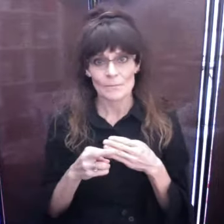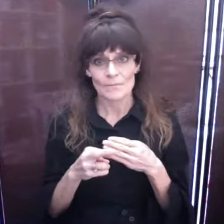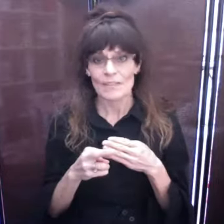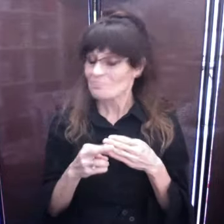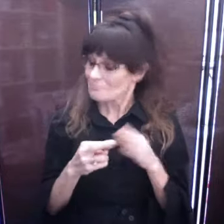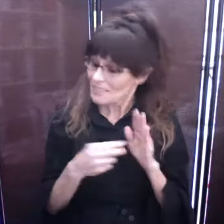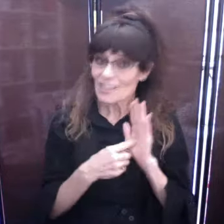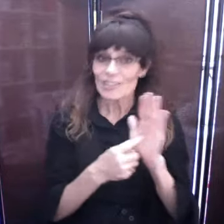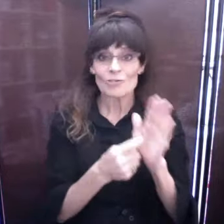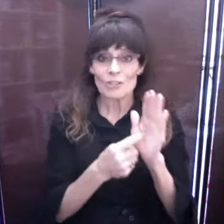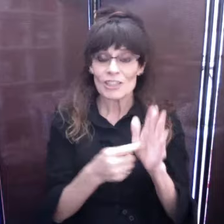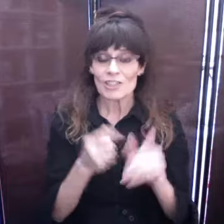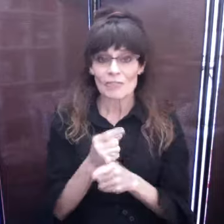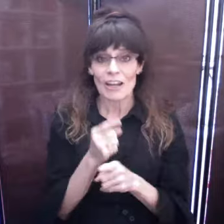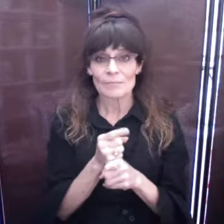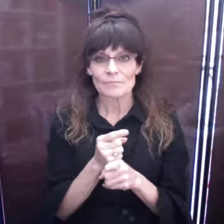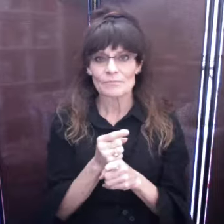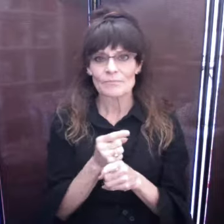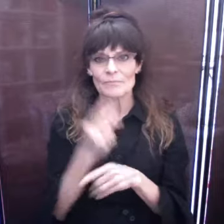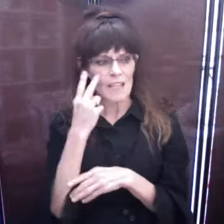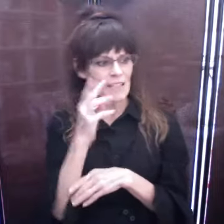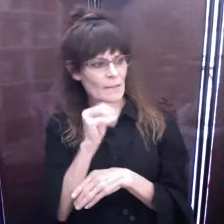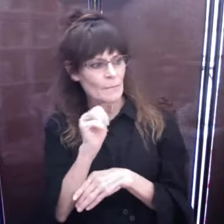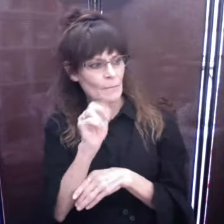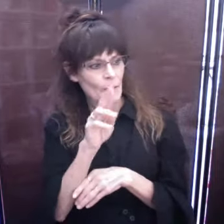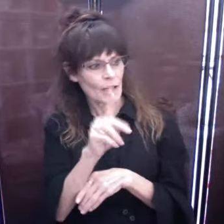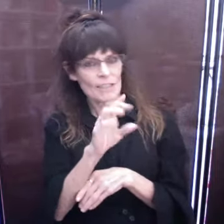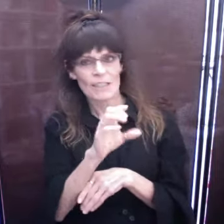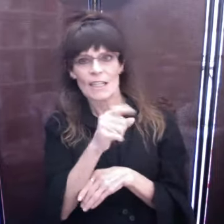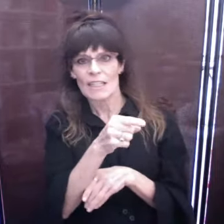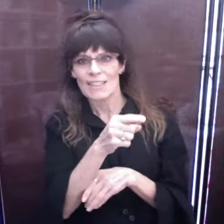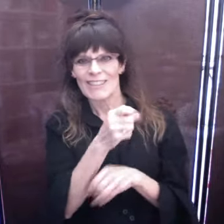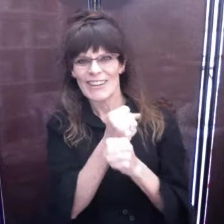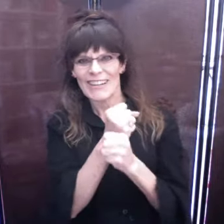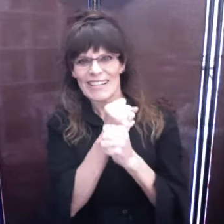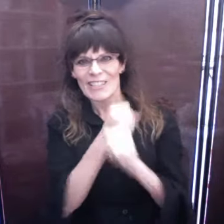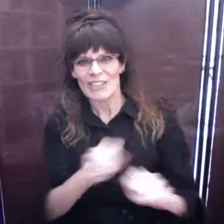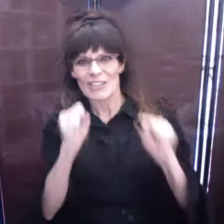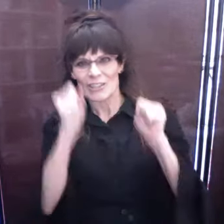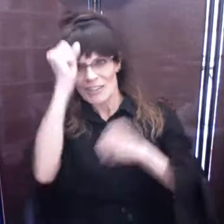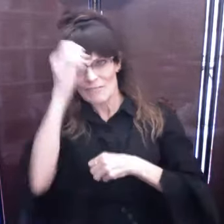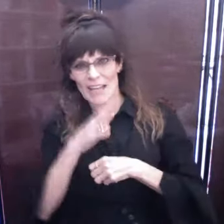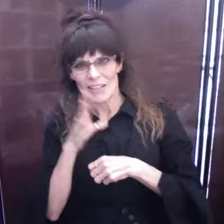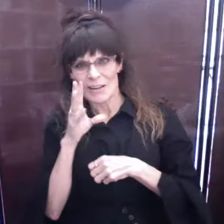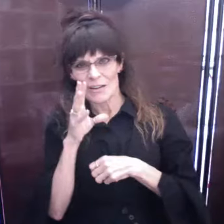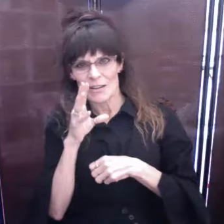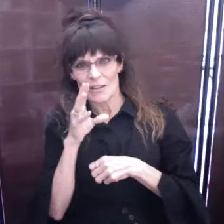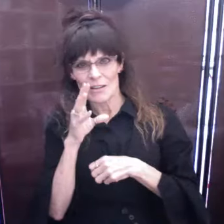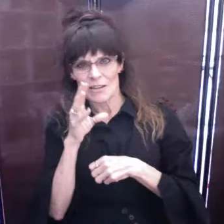Illustration, right? I see Mark C. He's our security guy. So if we're in person and you're acting up, Mark could thump you up a little